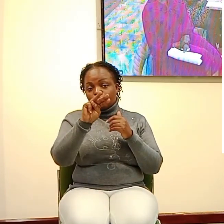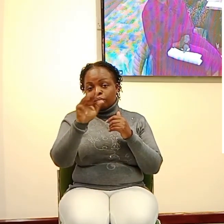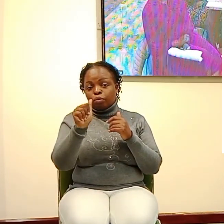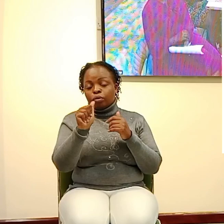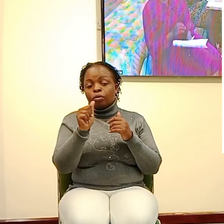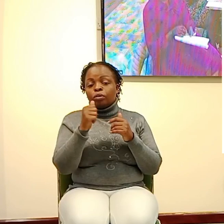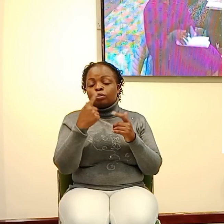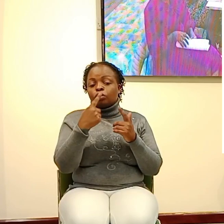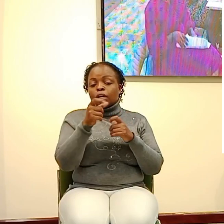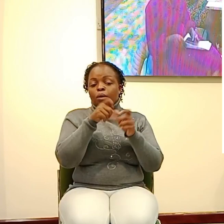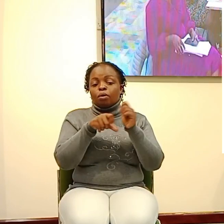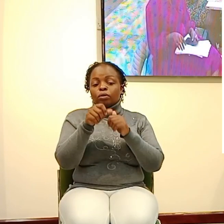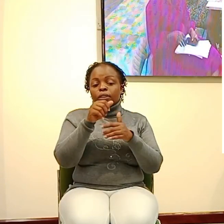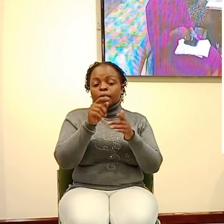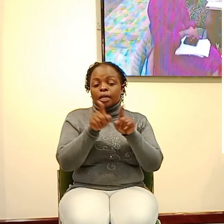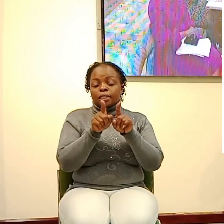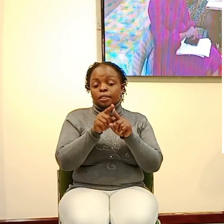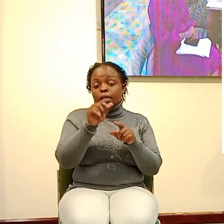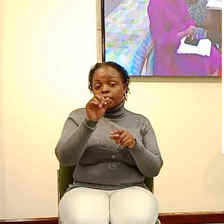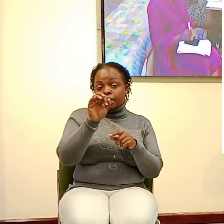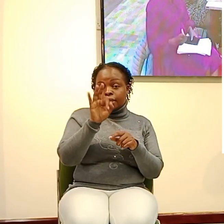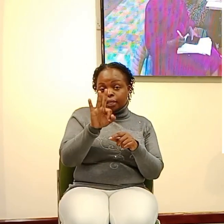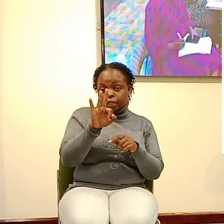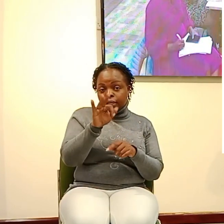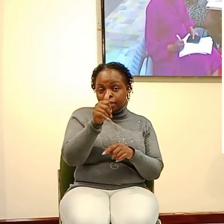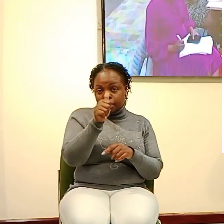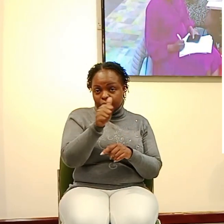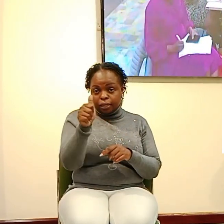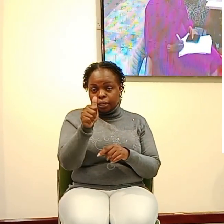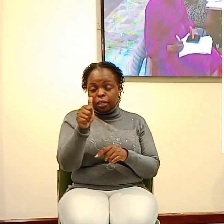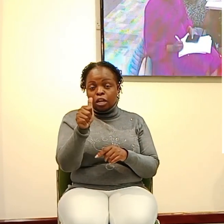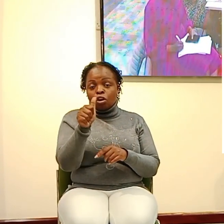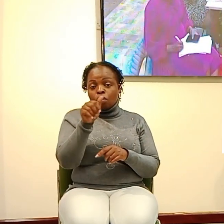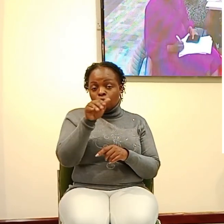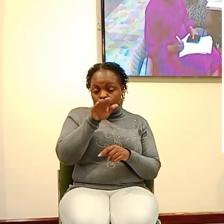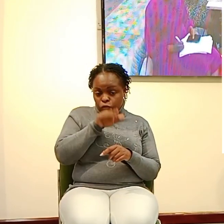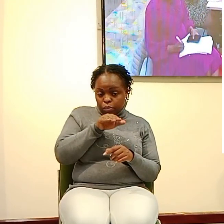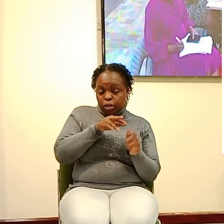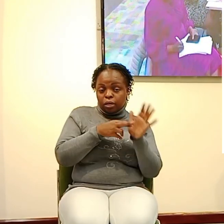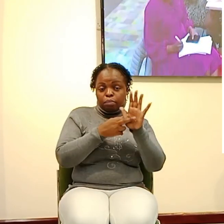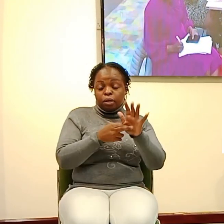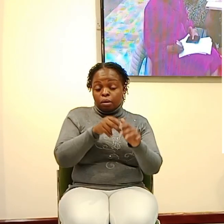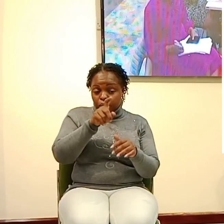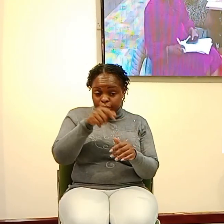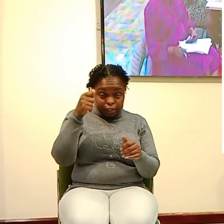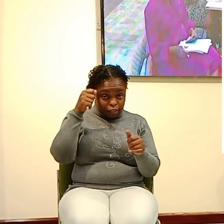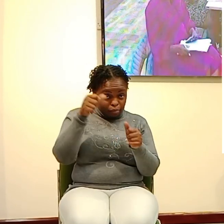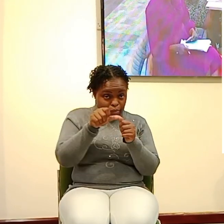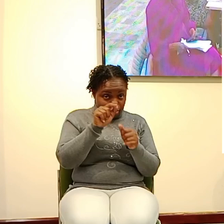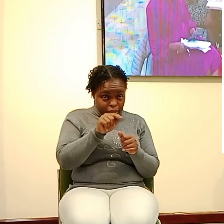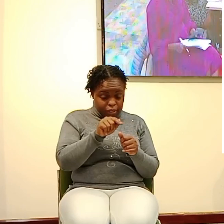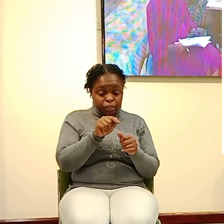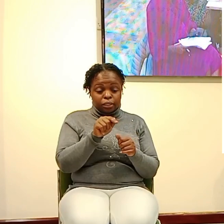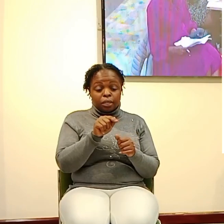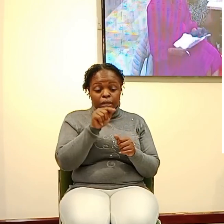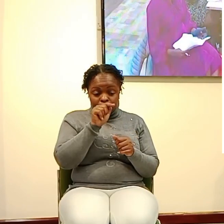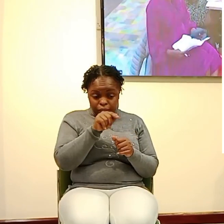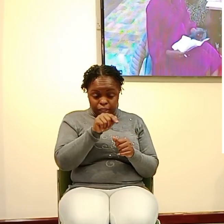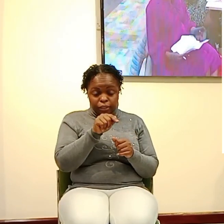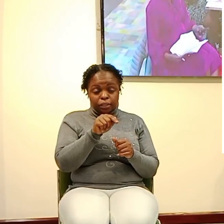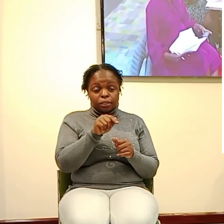women's representation, right? 3 A's. And it's important that you remember this because this matters in